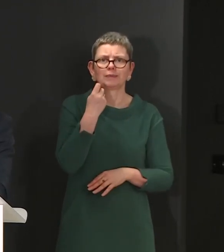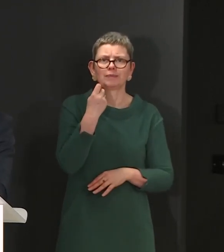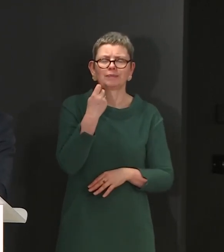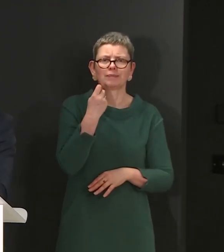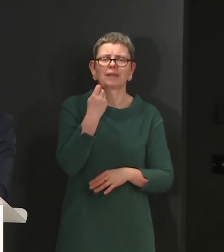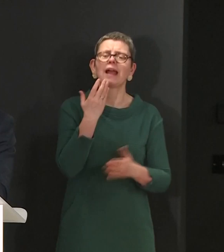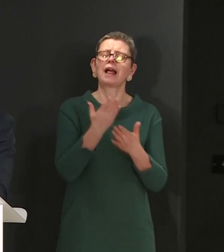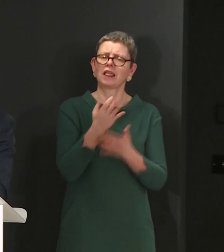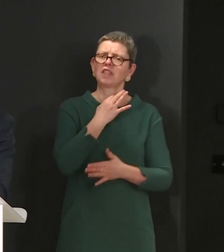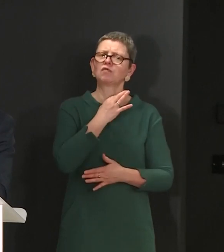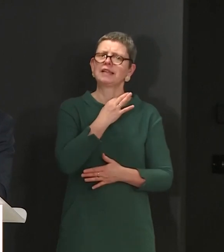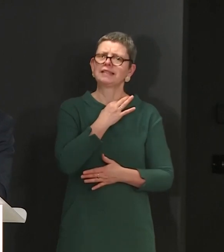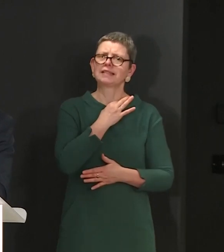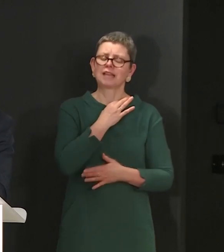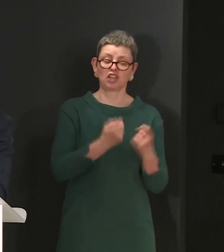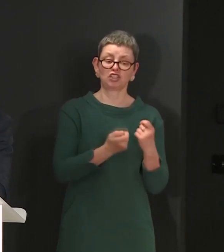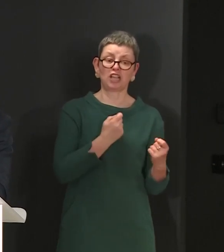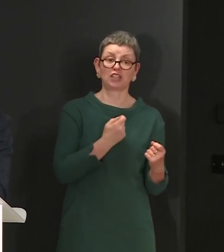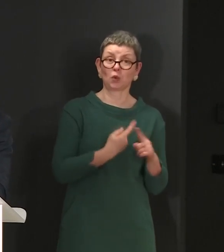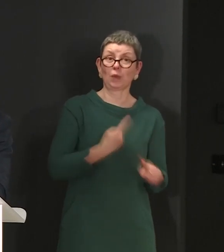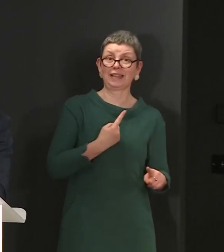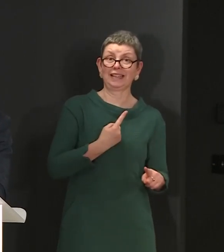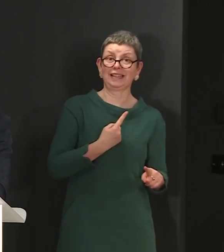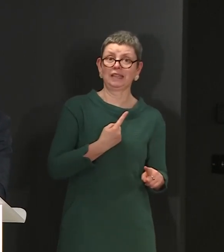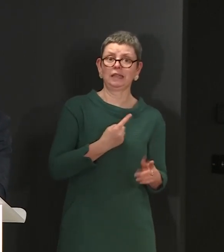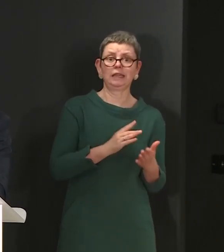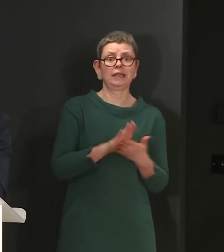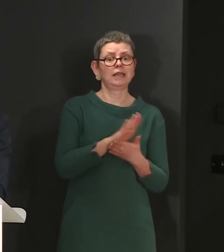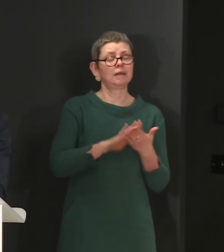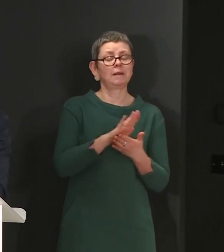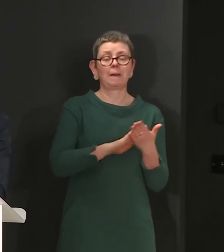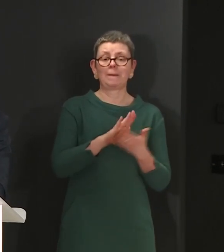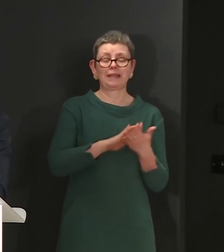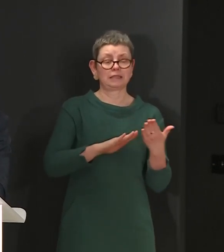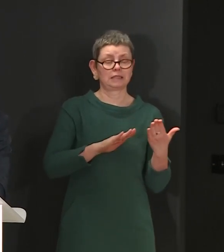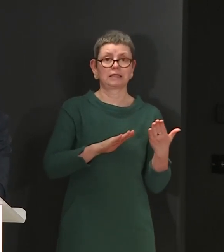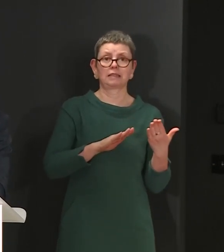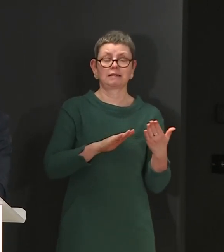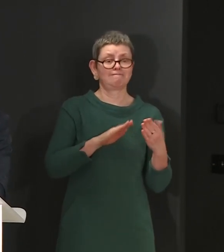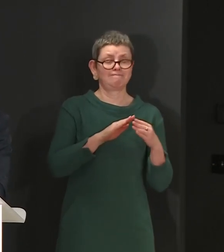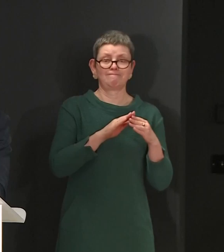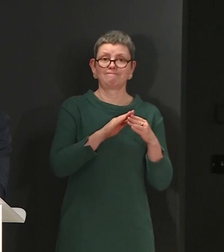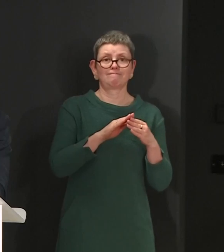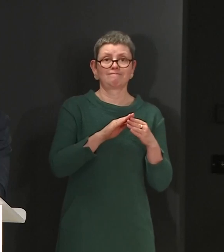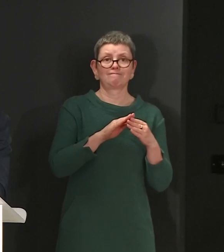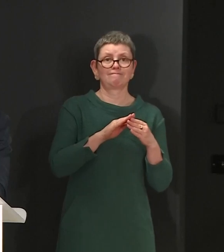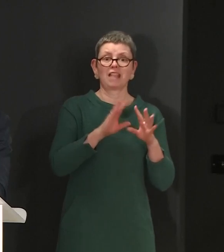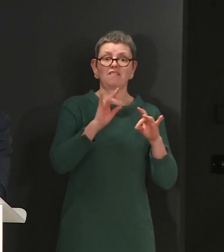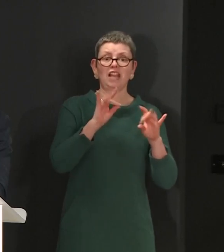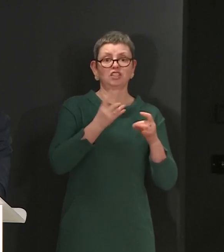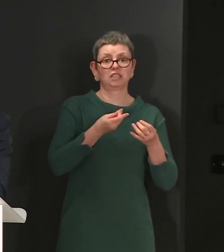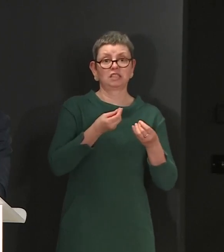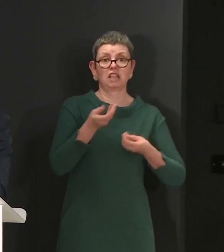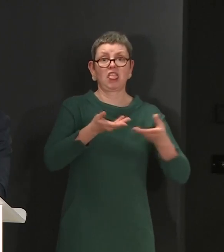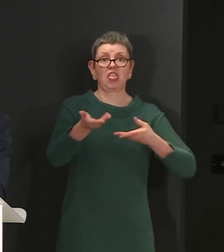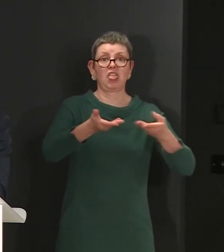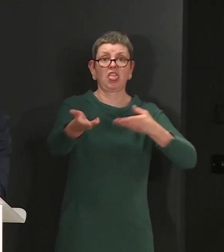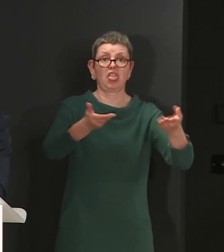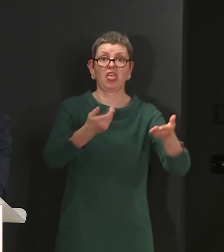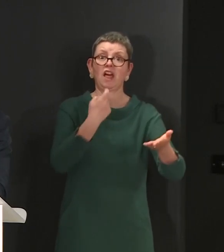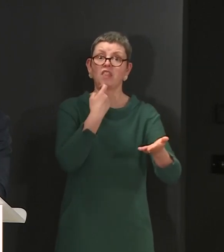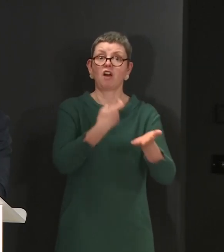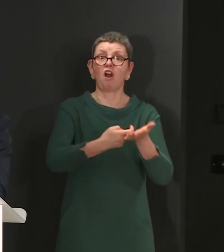things too early, make the changes too significantly, that the message begins to change and that R number begins to grow. And